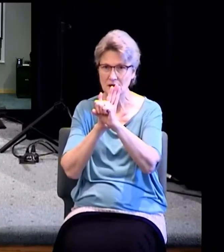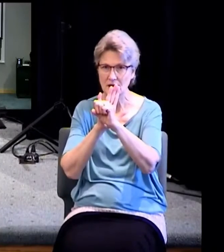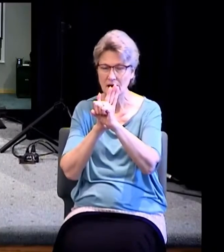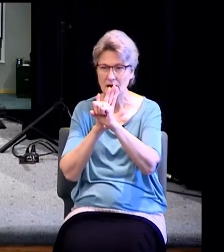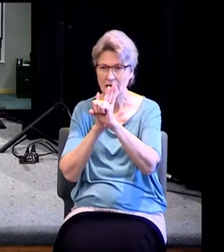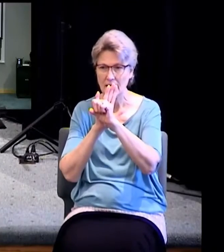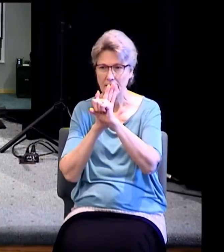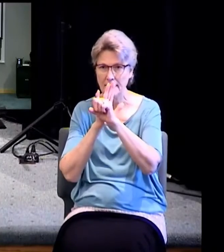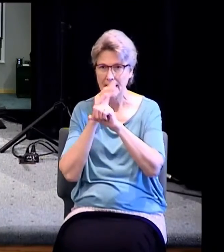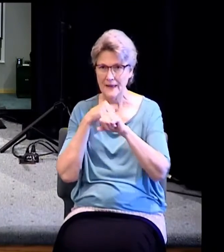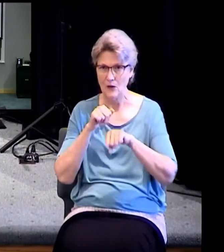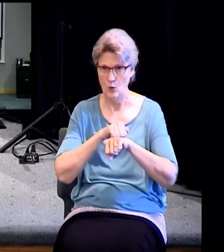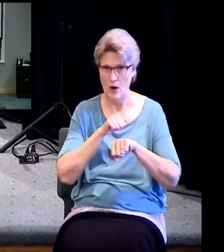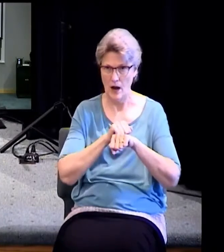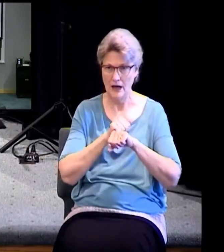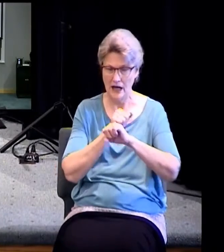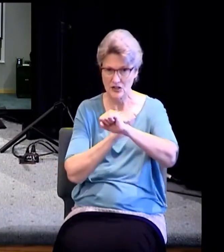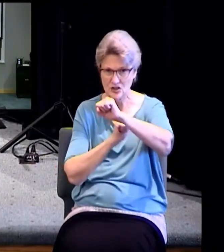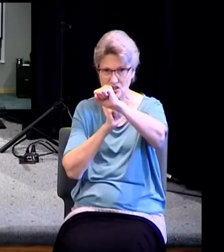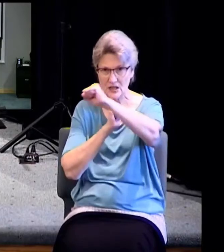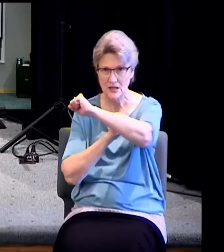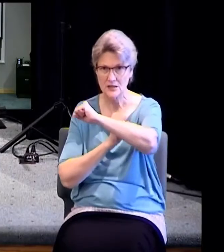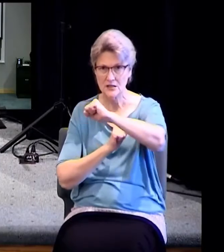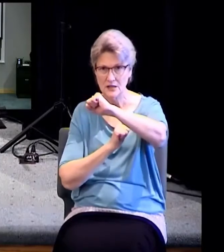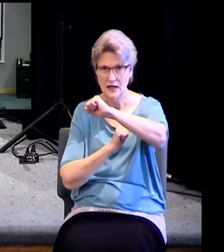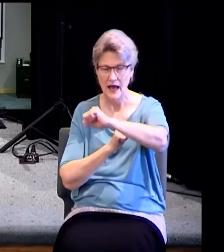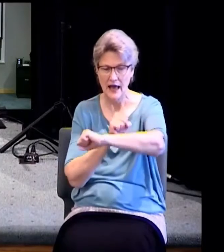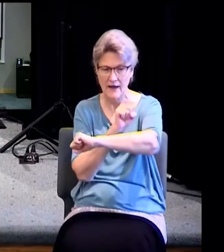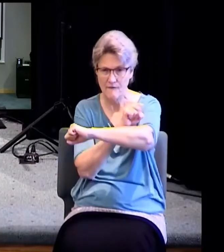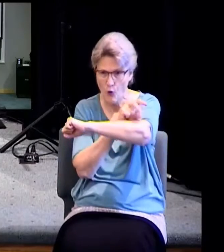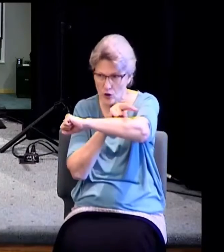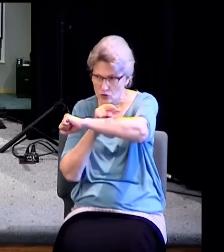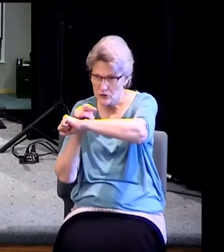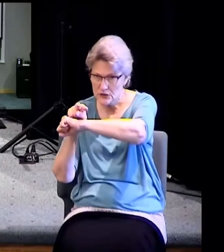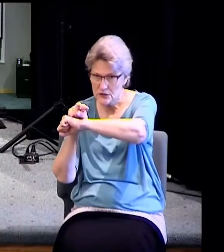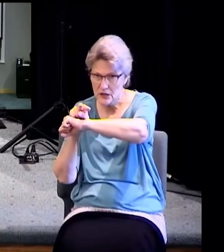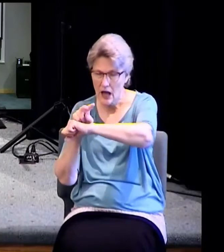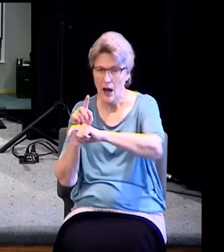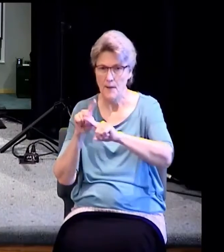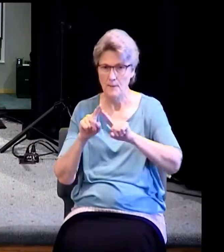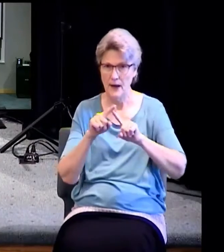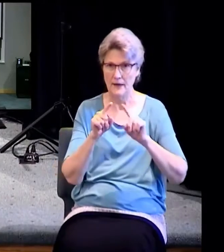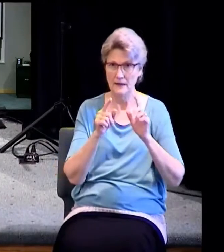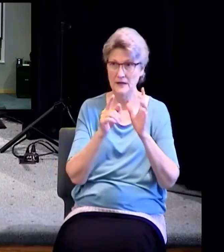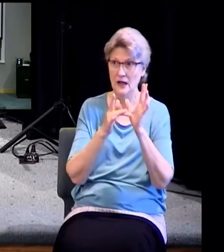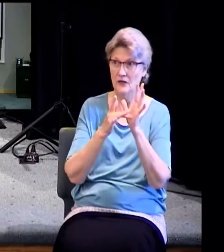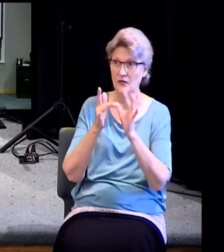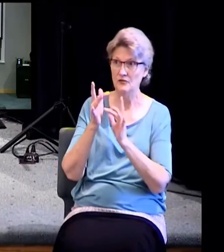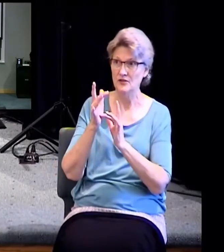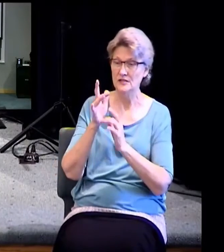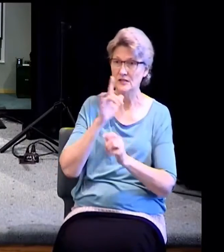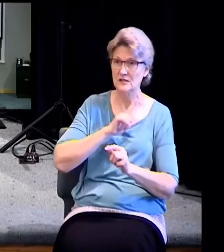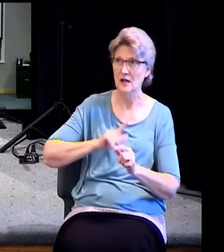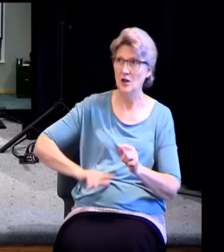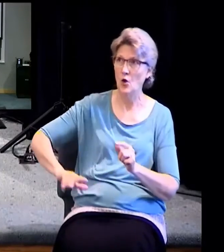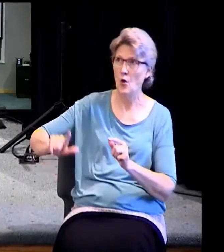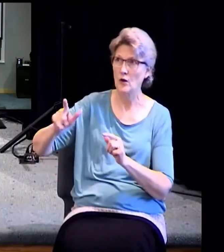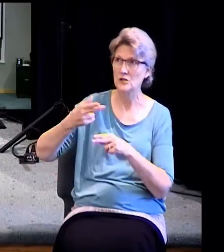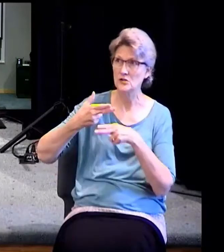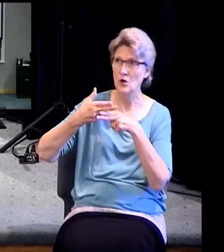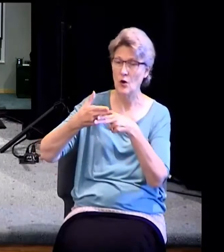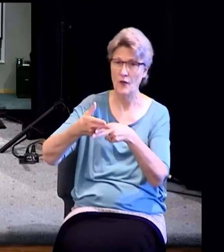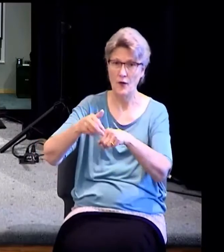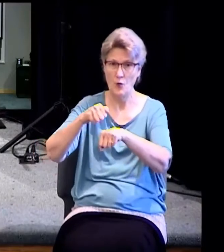It can provide a shield and a fortress. But the Lord is also called our rock, our shelter, our shield, and